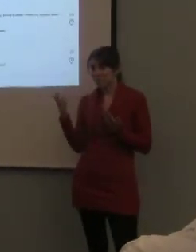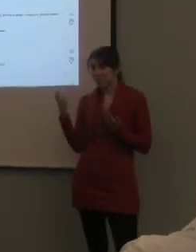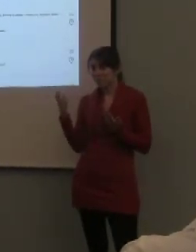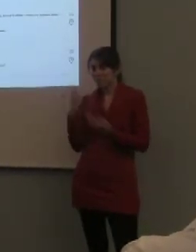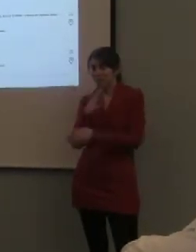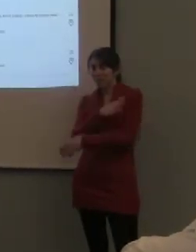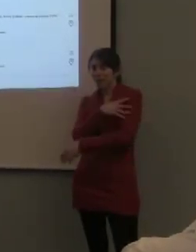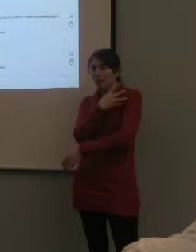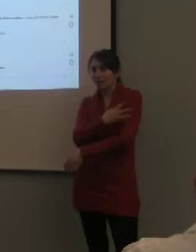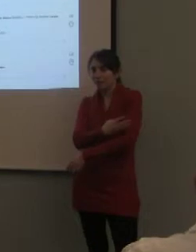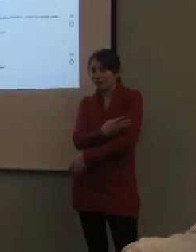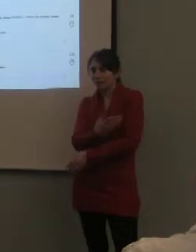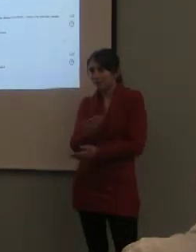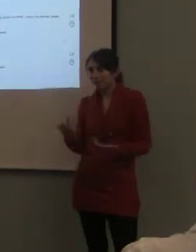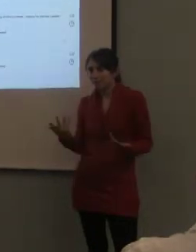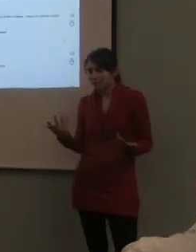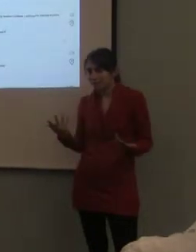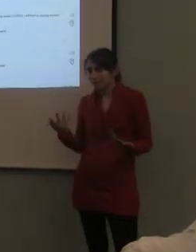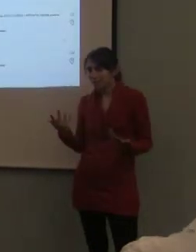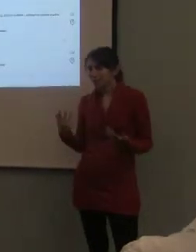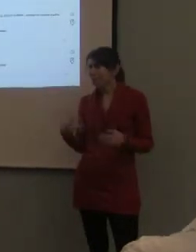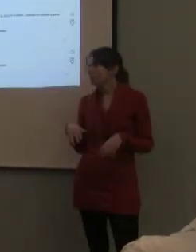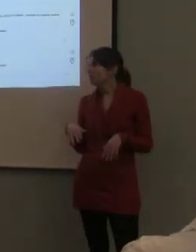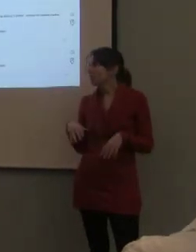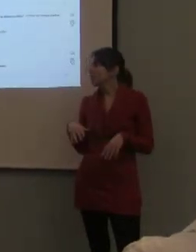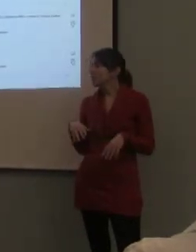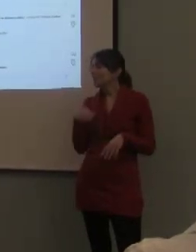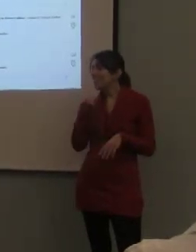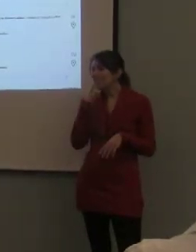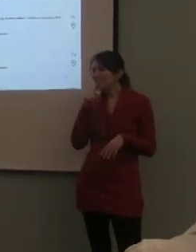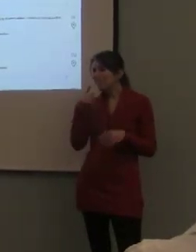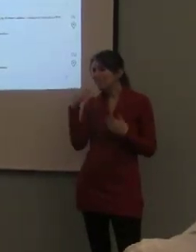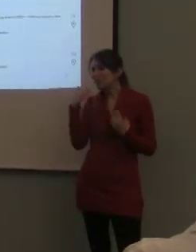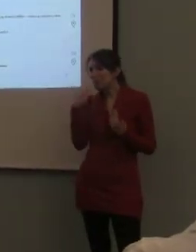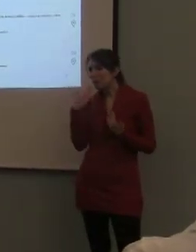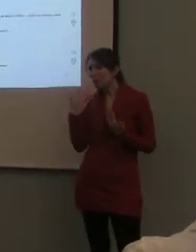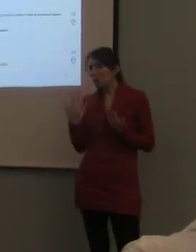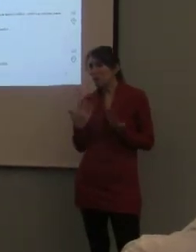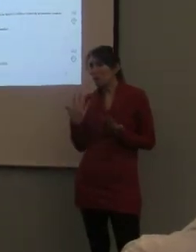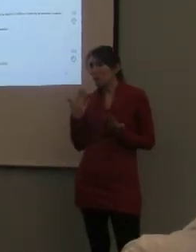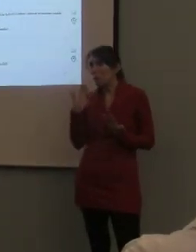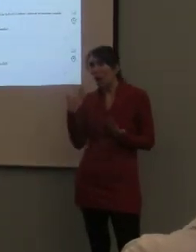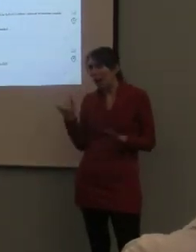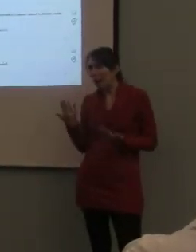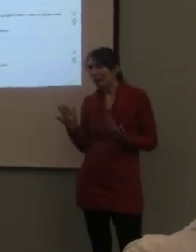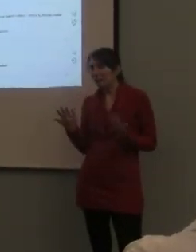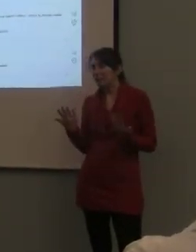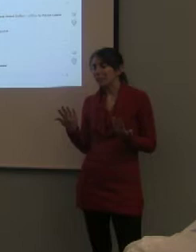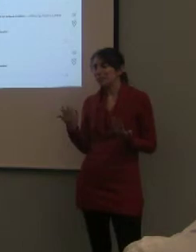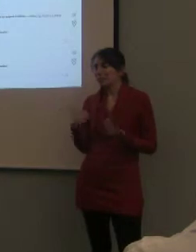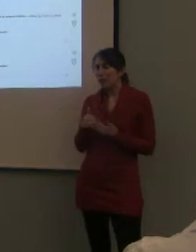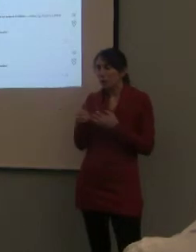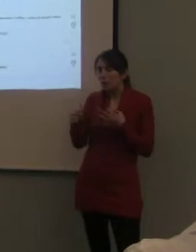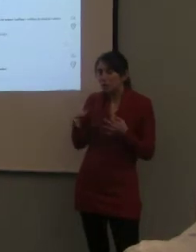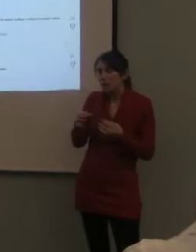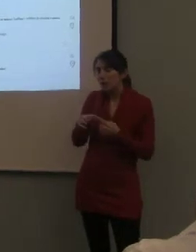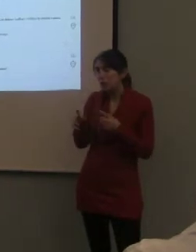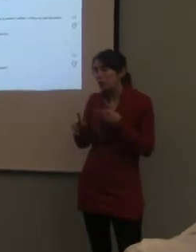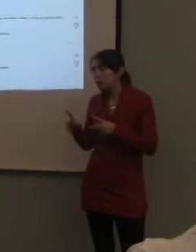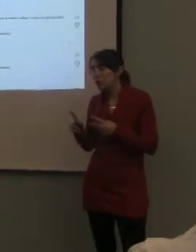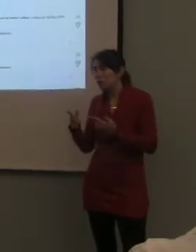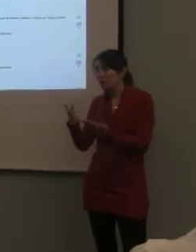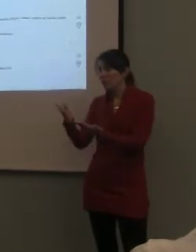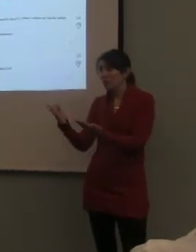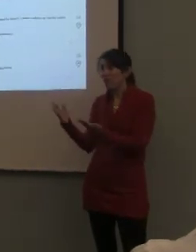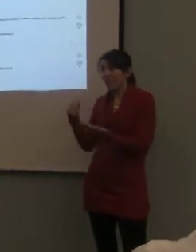Scotland, Sorry. and they don't really know why, or how to explain to people,